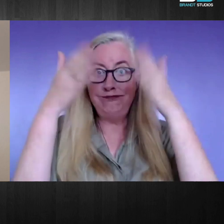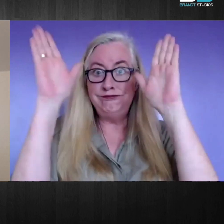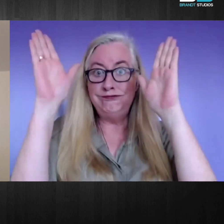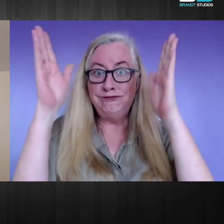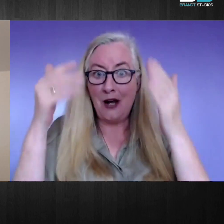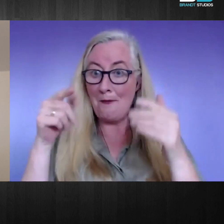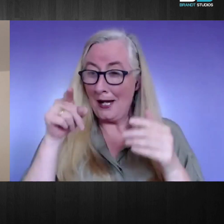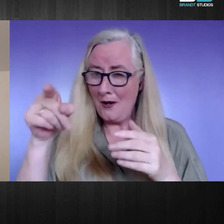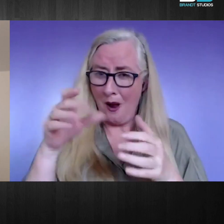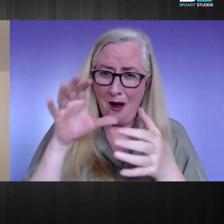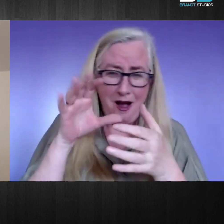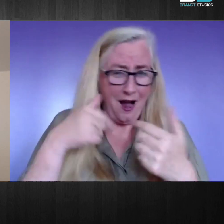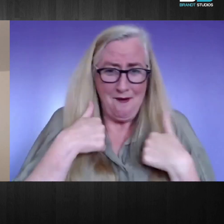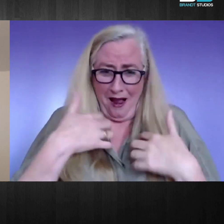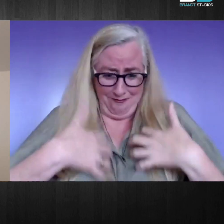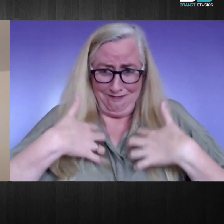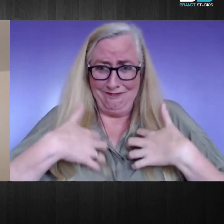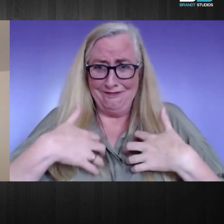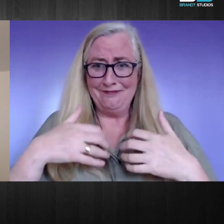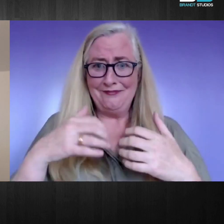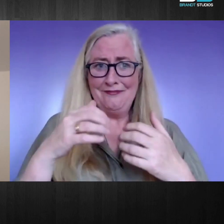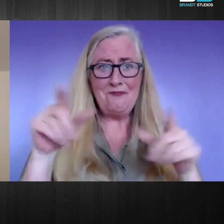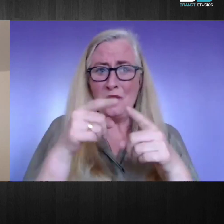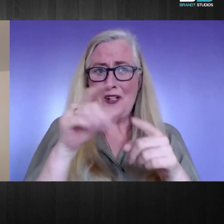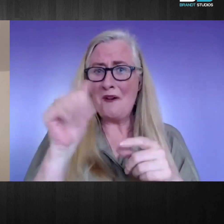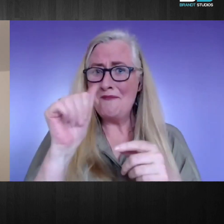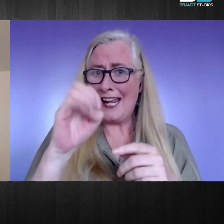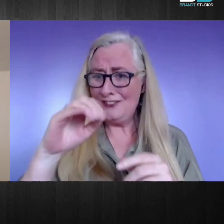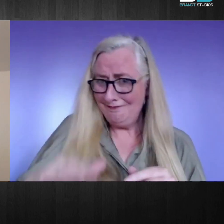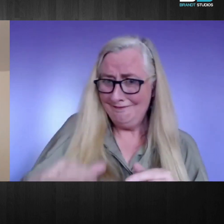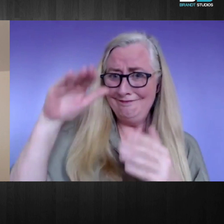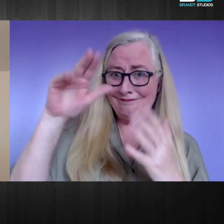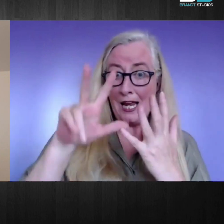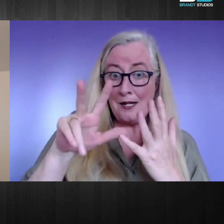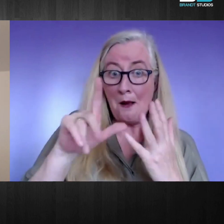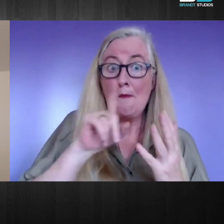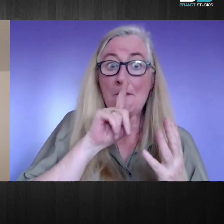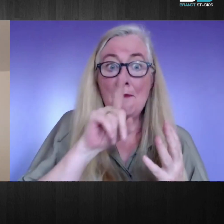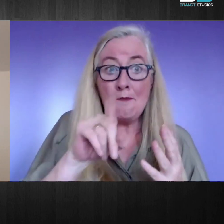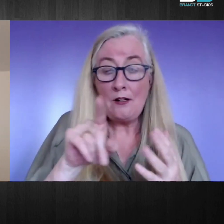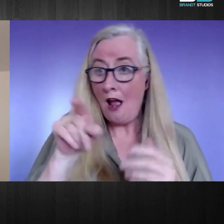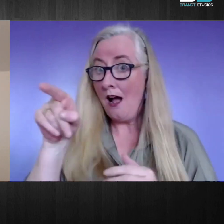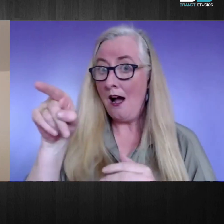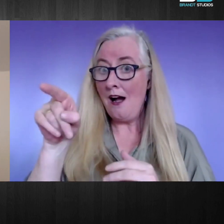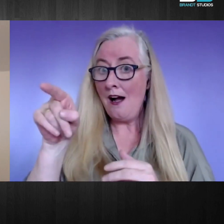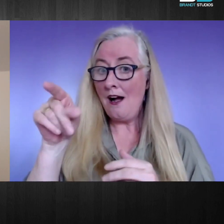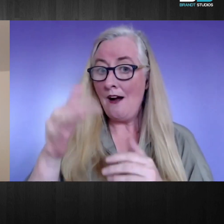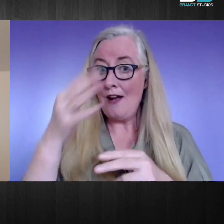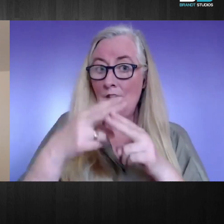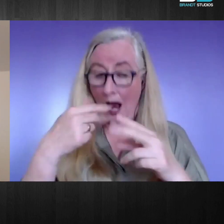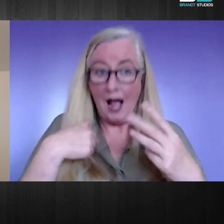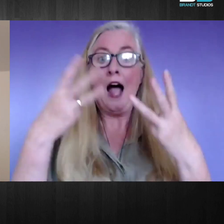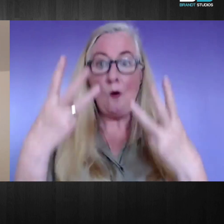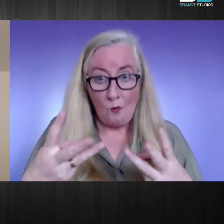age. But it was only until that point that I found out I wanted a career into music industry and a lot of